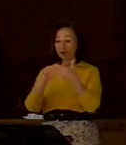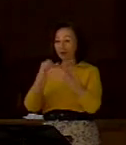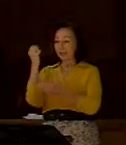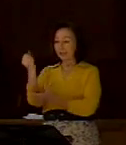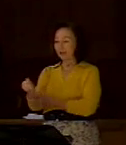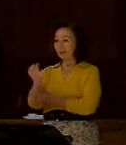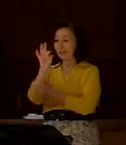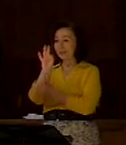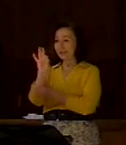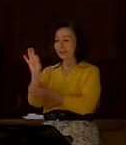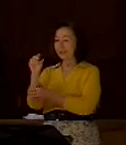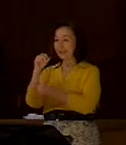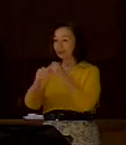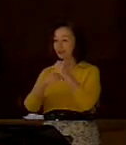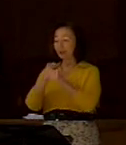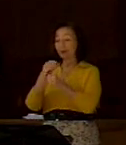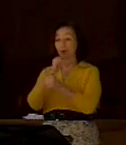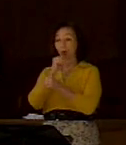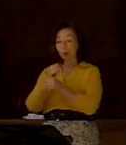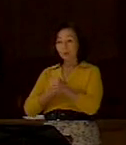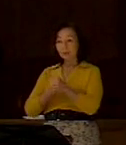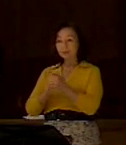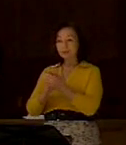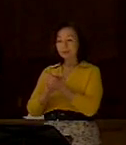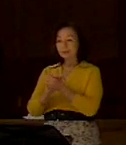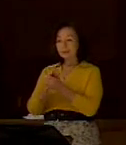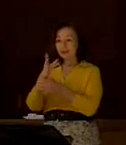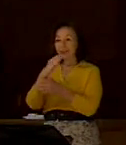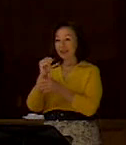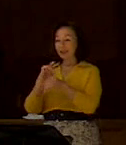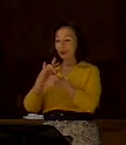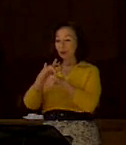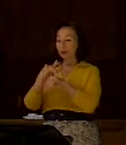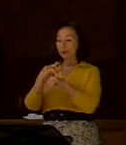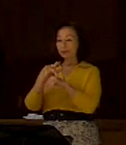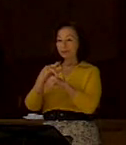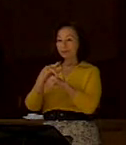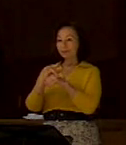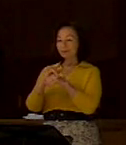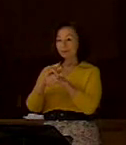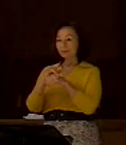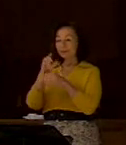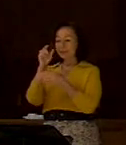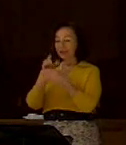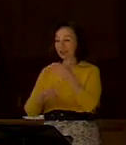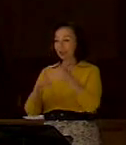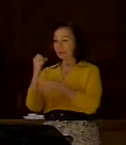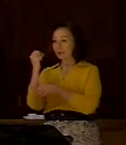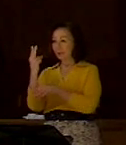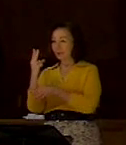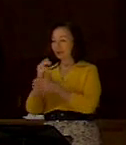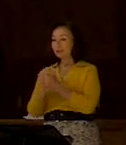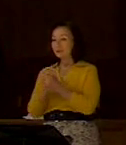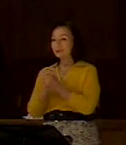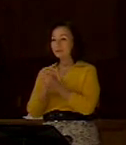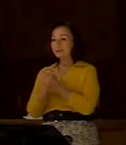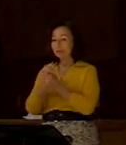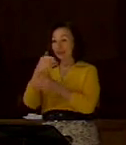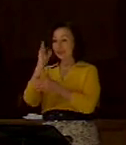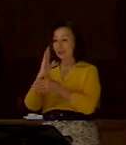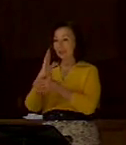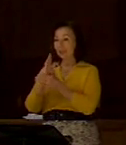99 years old. 99 years old, and earlier in chapter 12, God